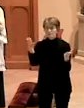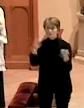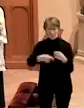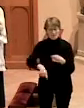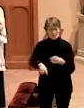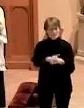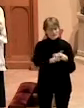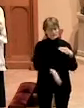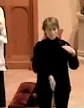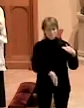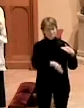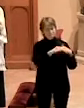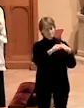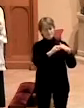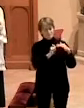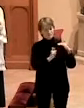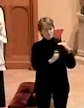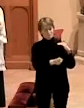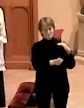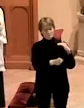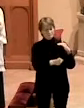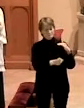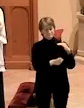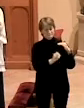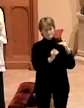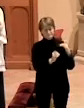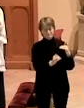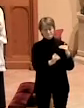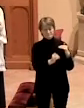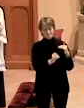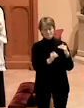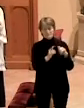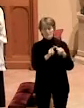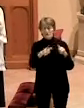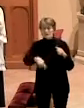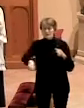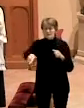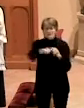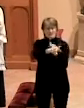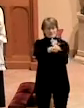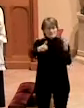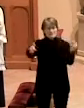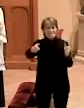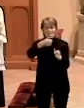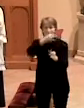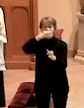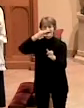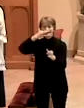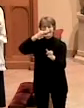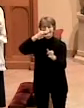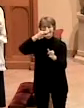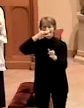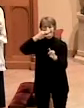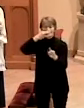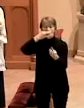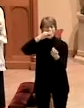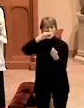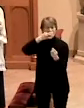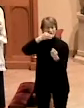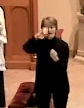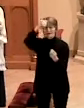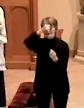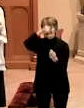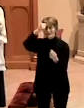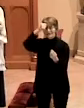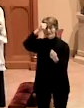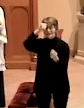they have received their reward. But when you fast, anoint your head and